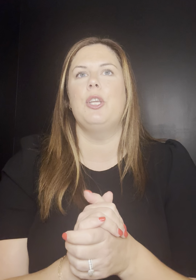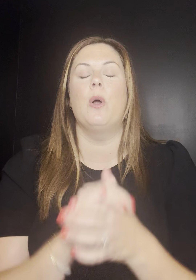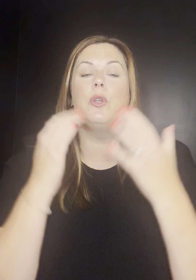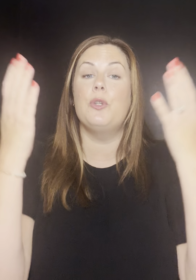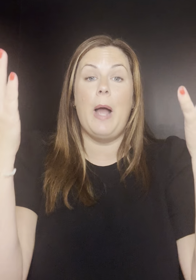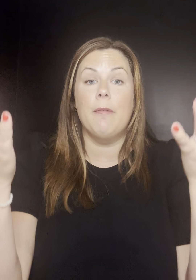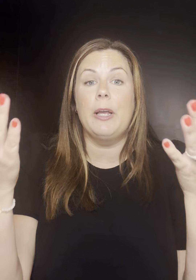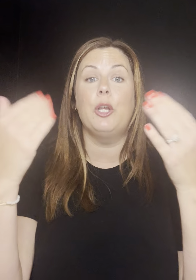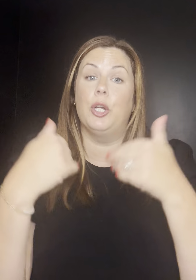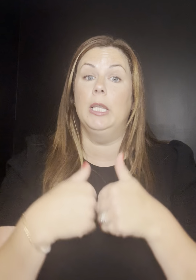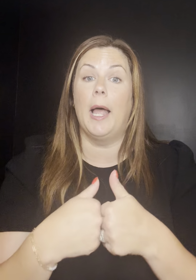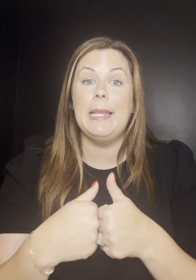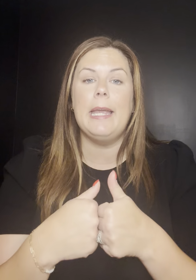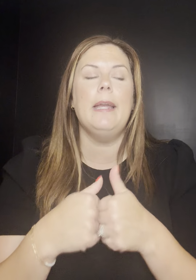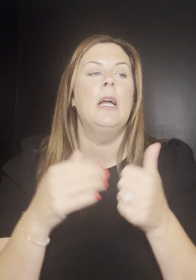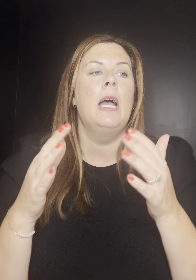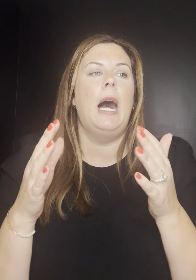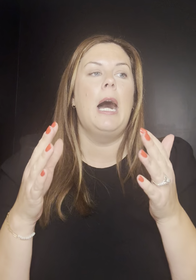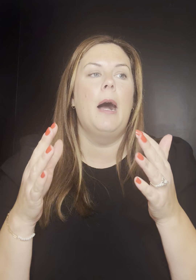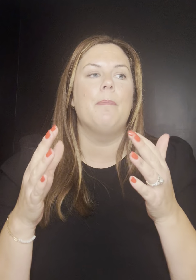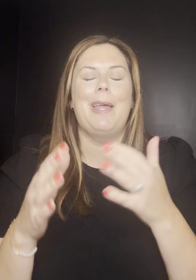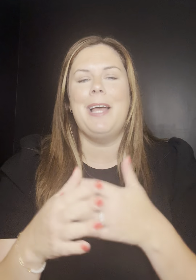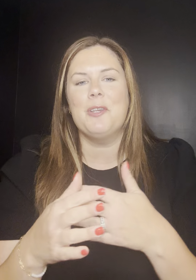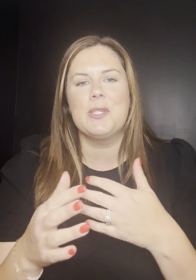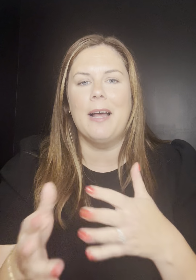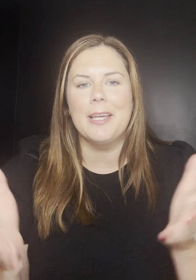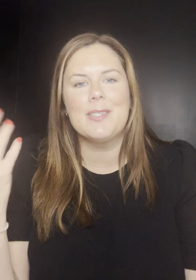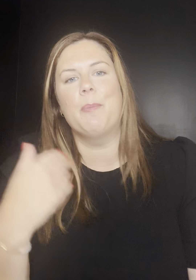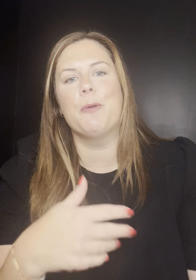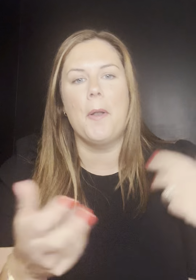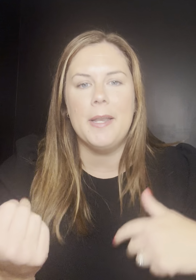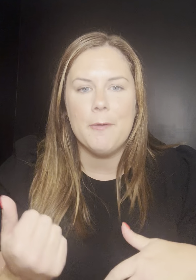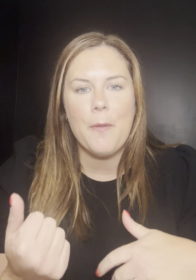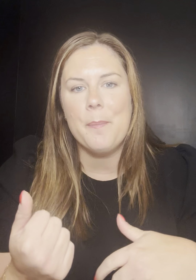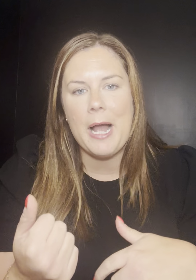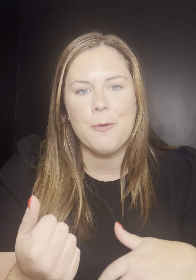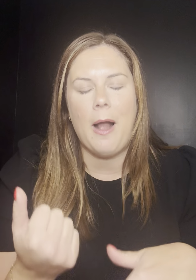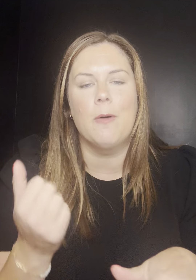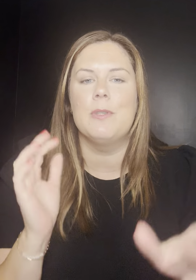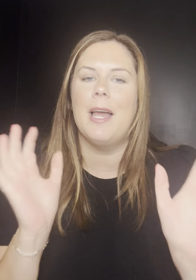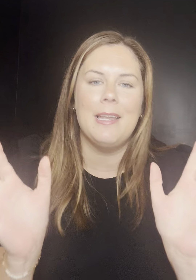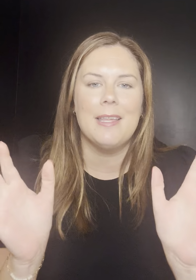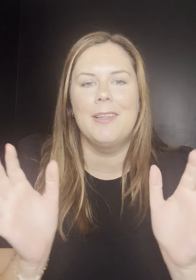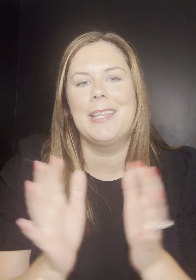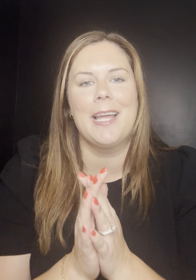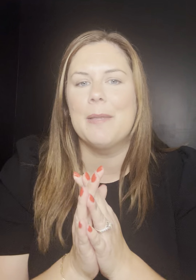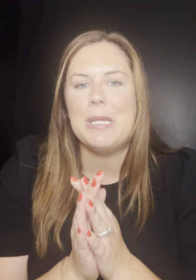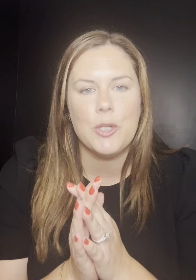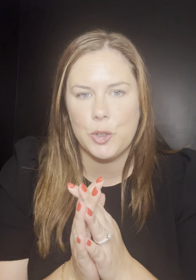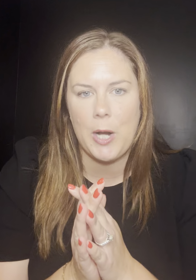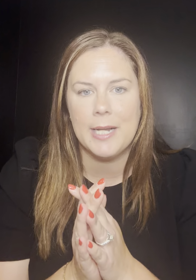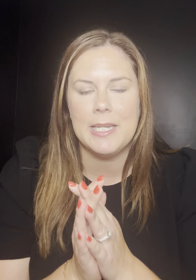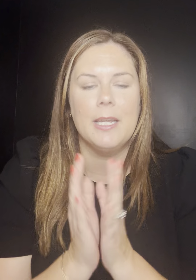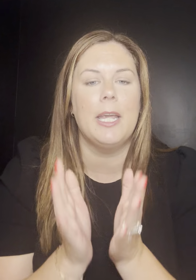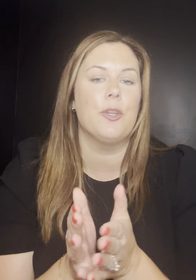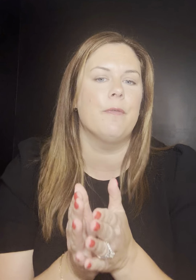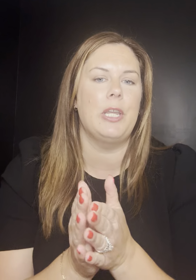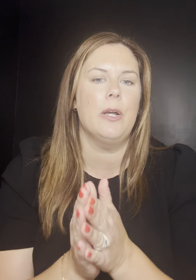you do have like good lighting and that there's not like somebody running around the background. Anything like that can be distracting in your videos.